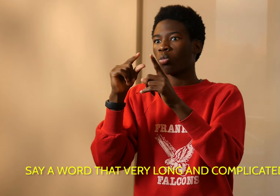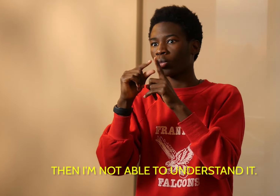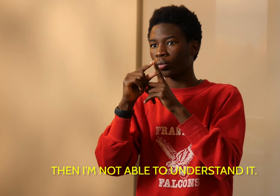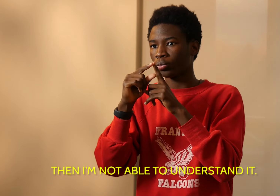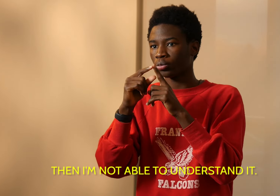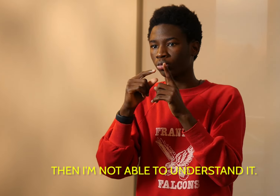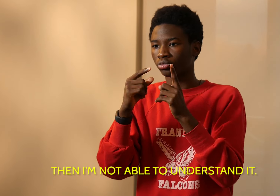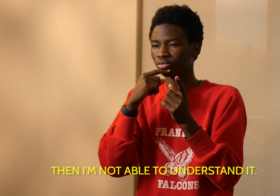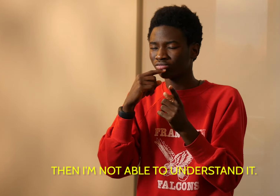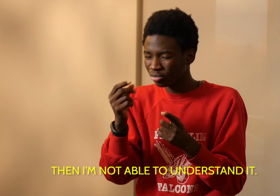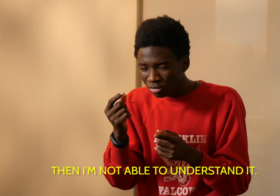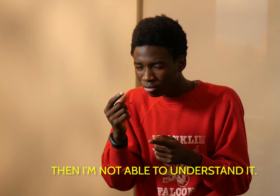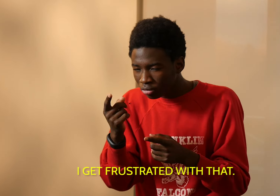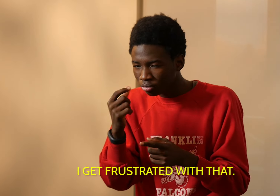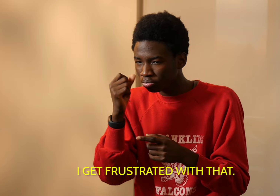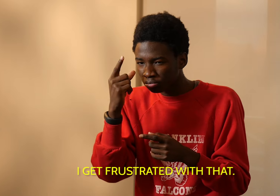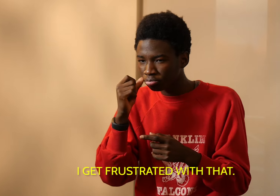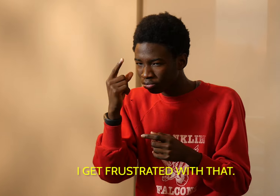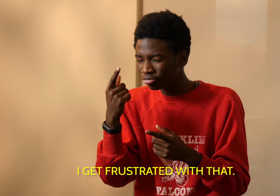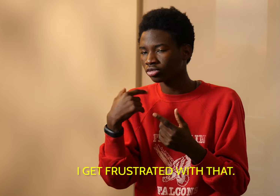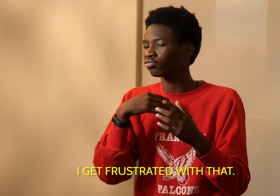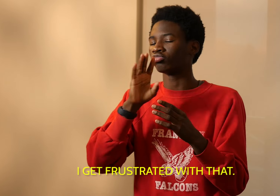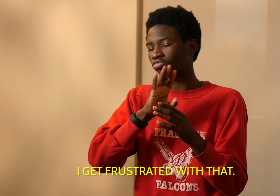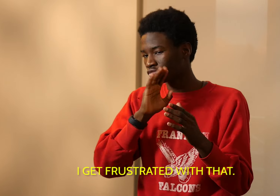complicated and I'm not able to understand it, and I get frustrated with that.